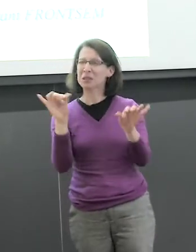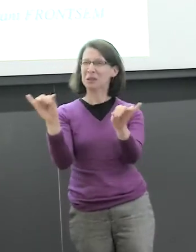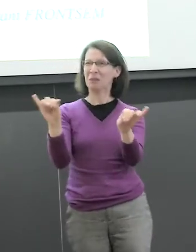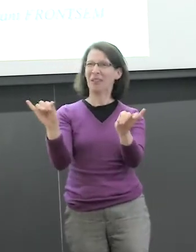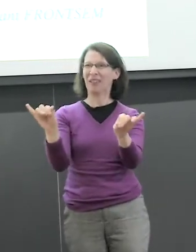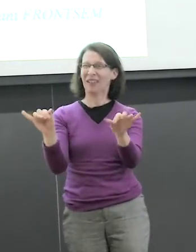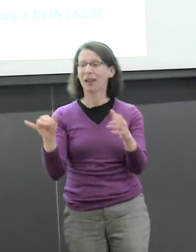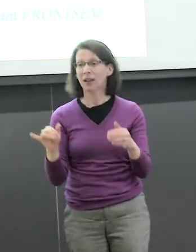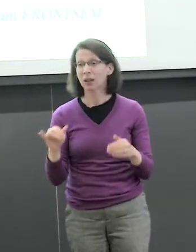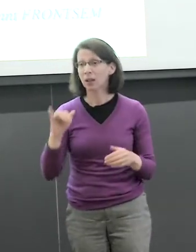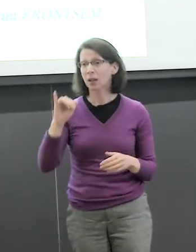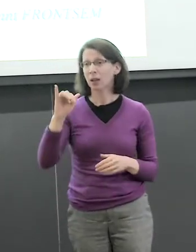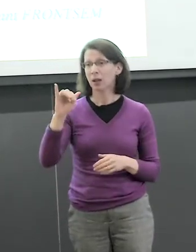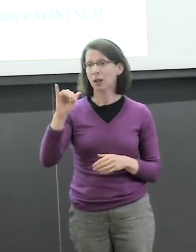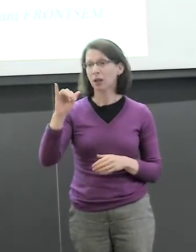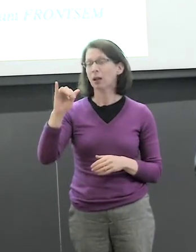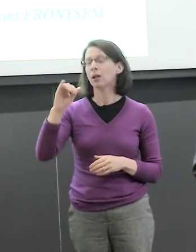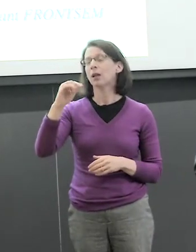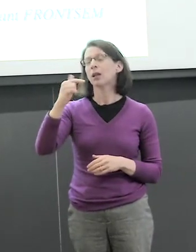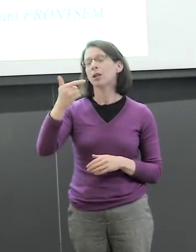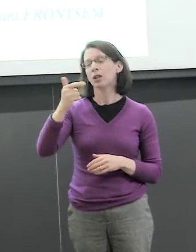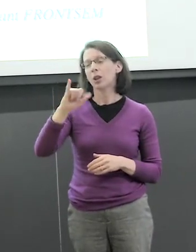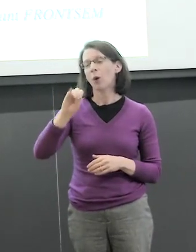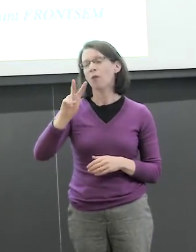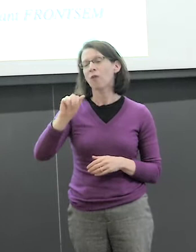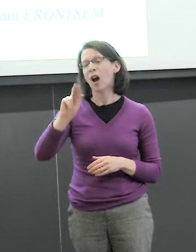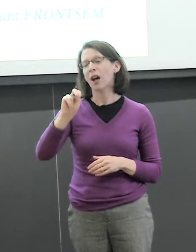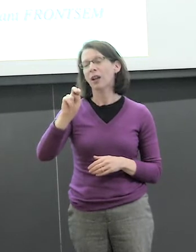Certainly, Giovanni Pico della Mirandola,